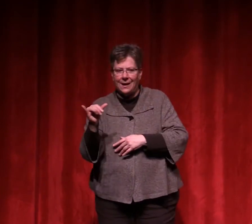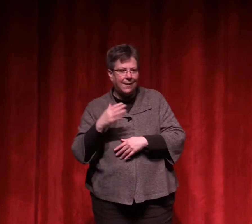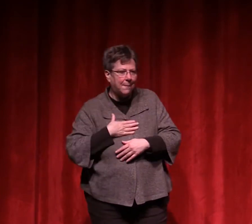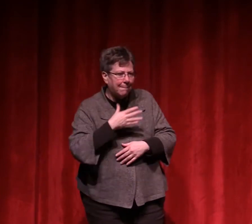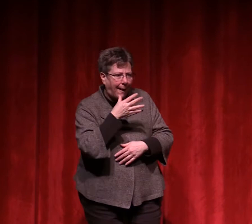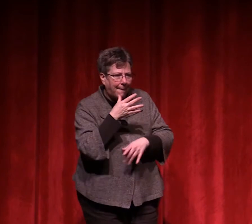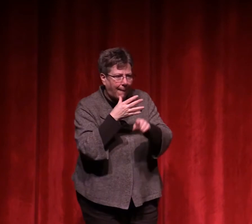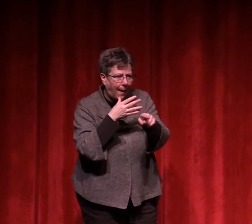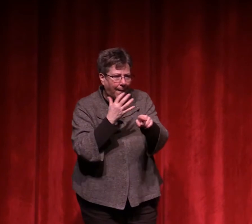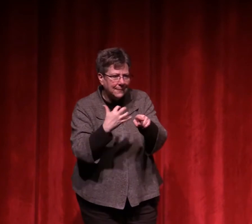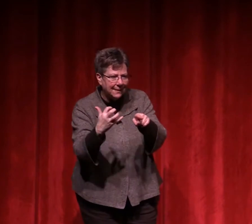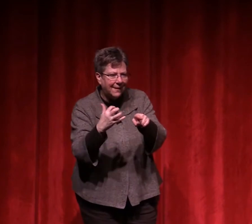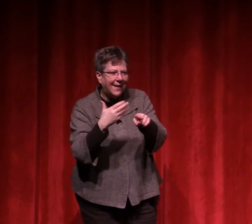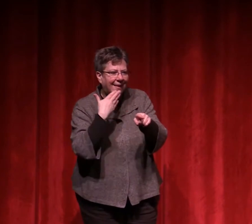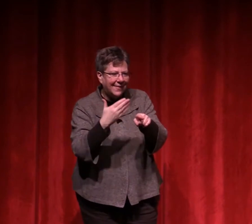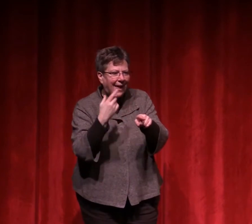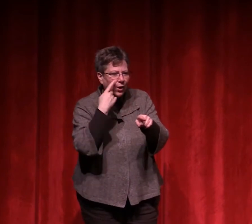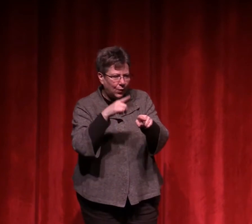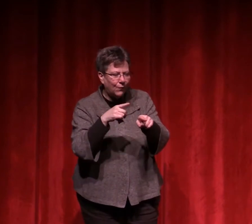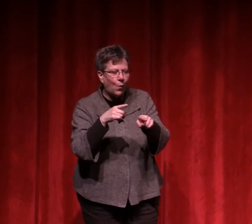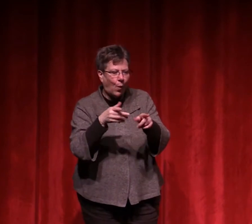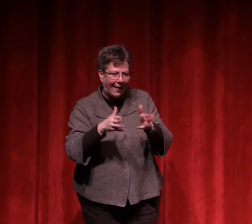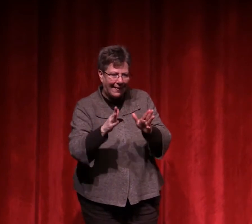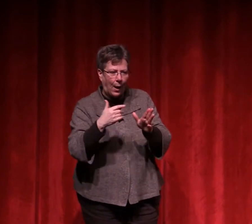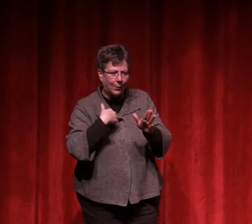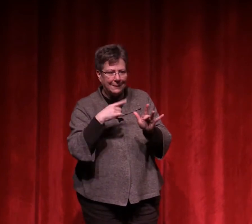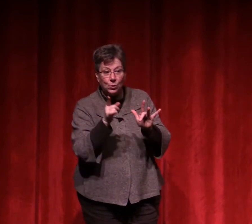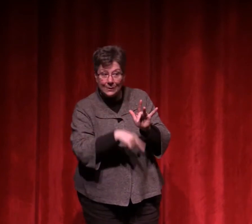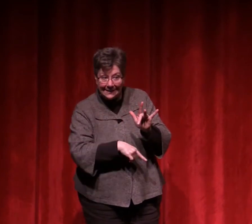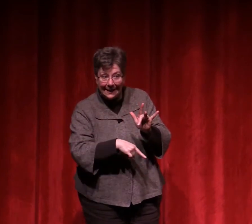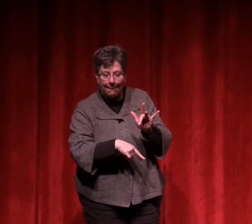like to say thank you for allowing me to skip Mother's Day this year.